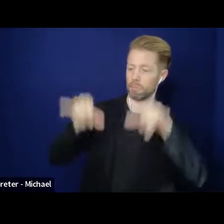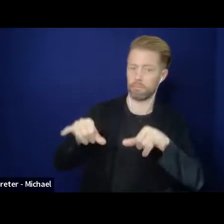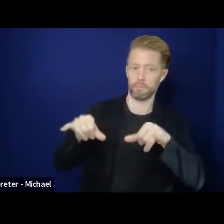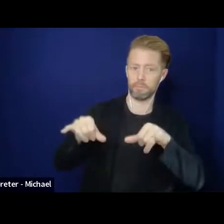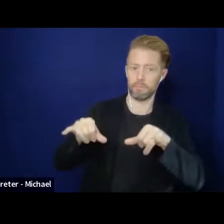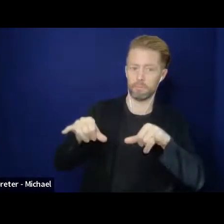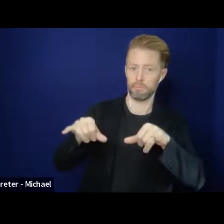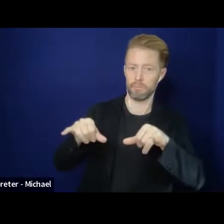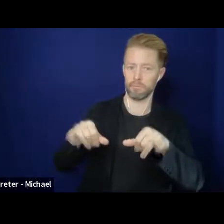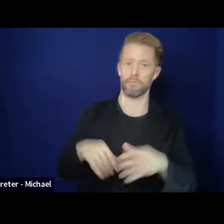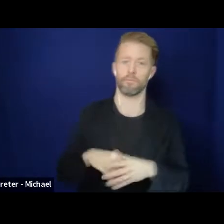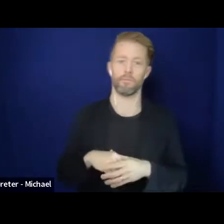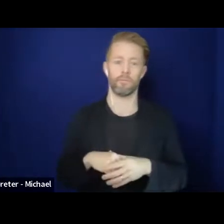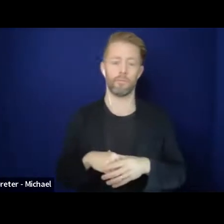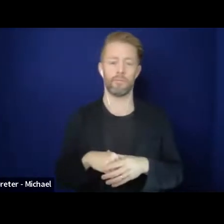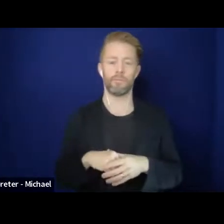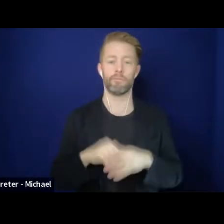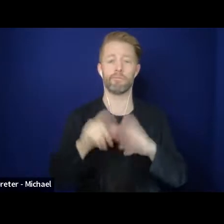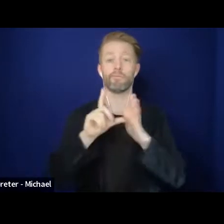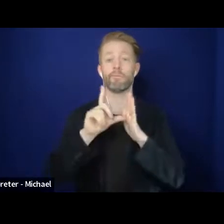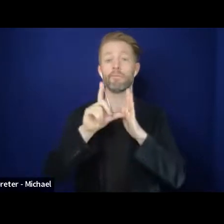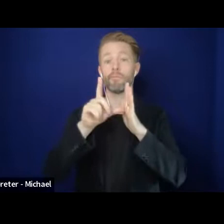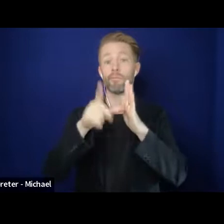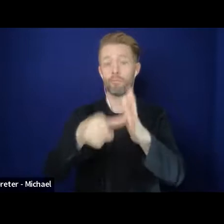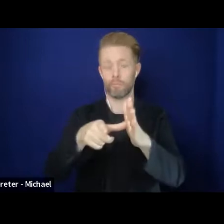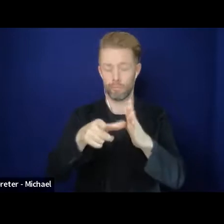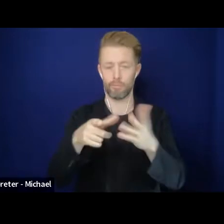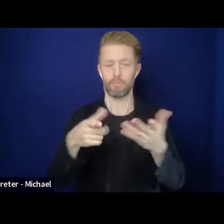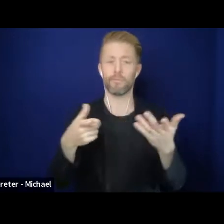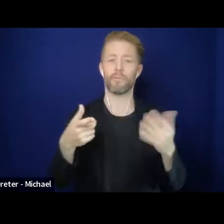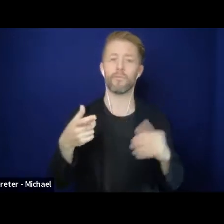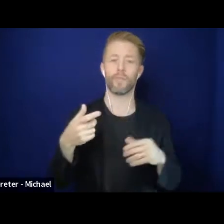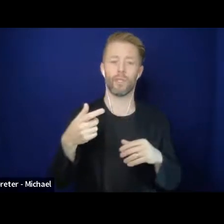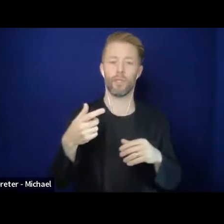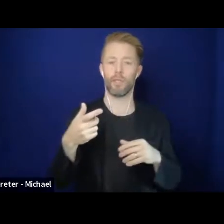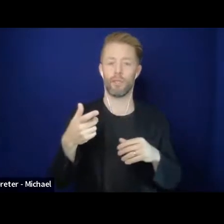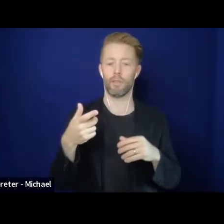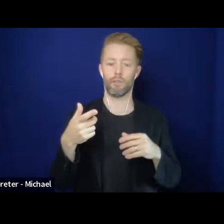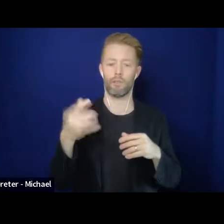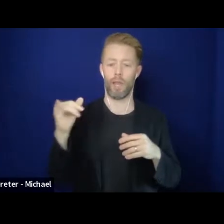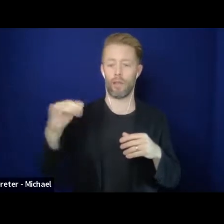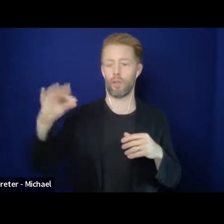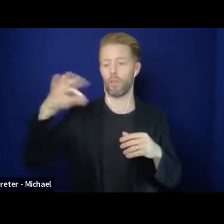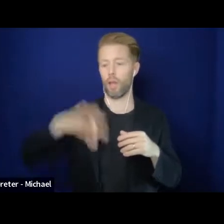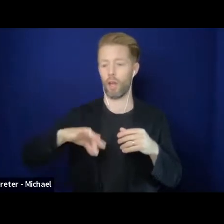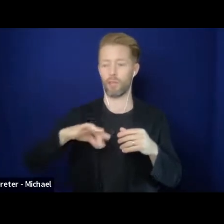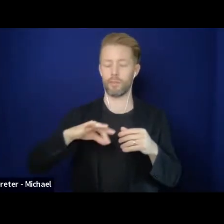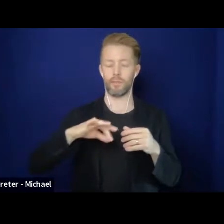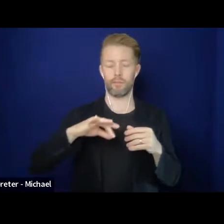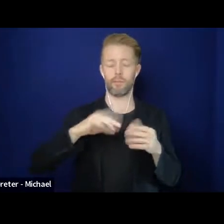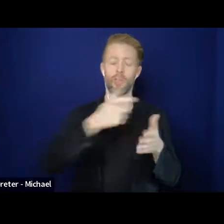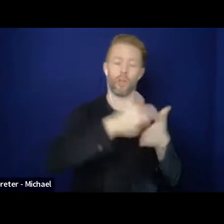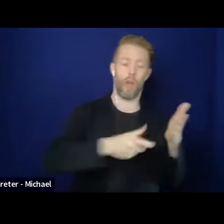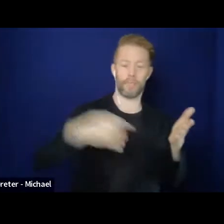compensation, eventually that will overbalance, and the cost to benefit ratio will no longer be in the favor of